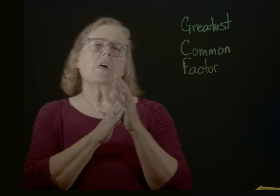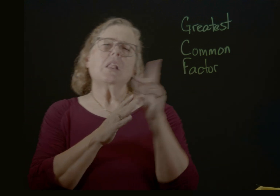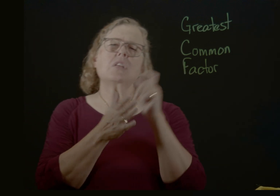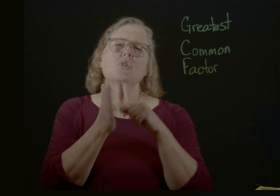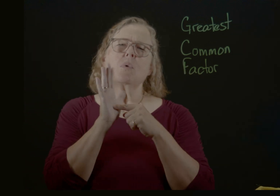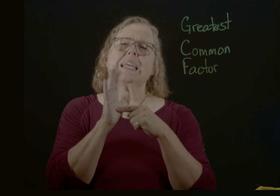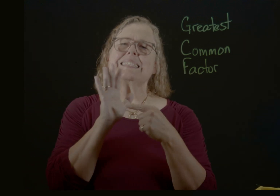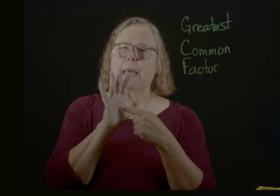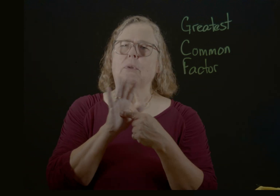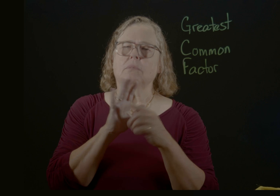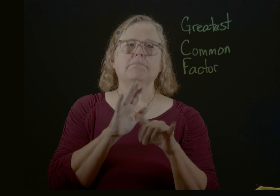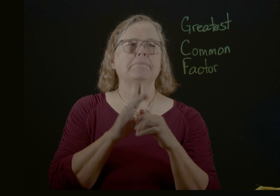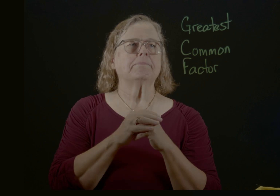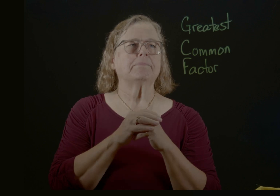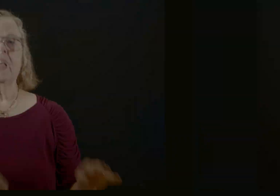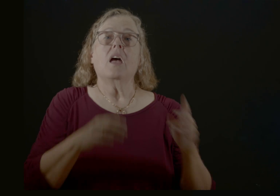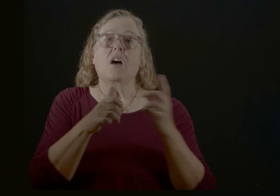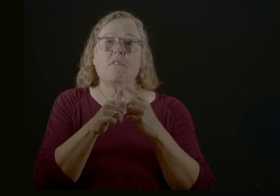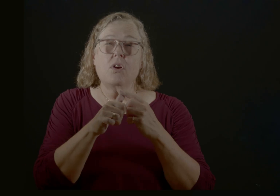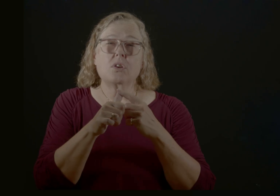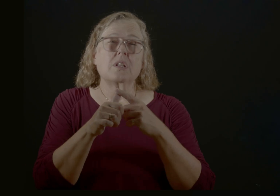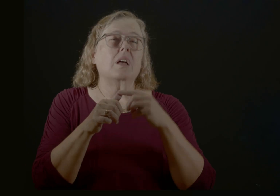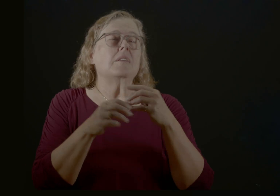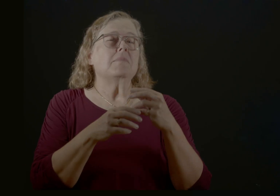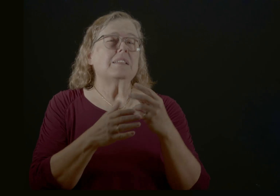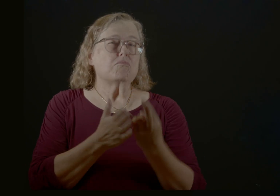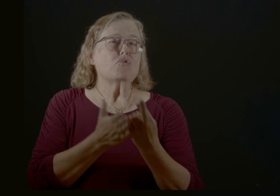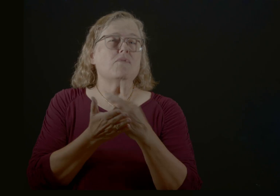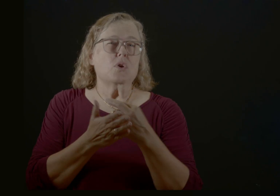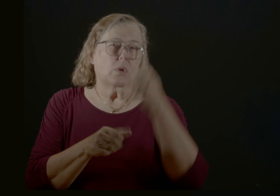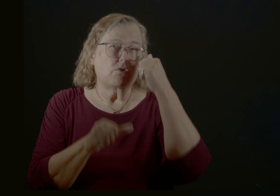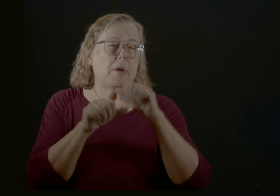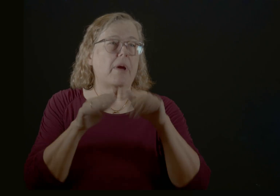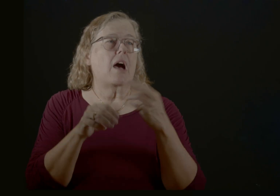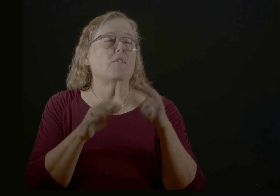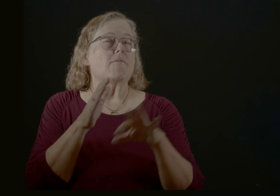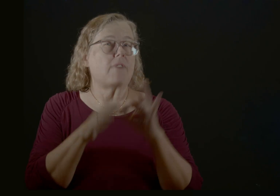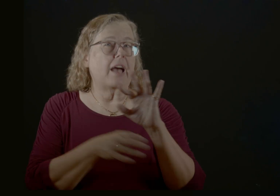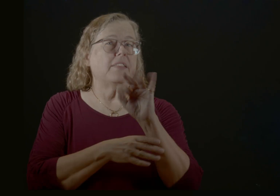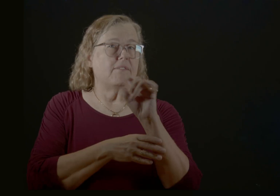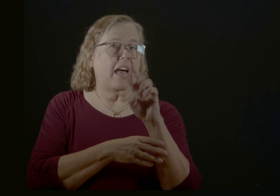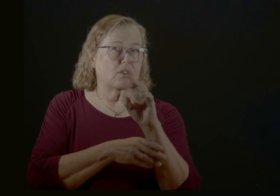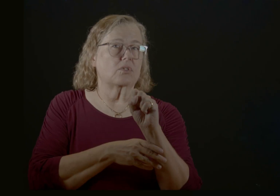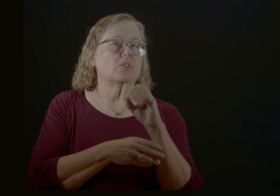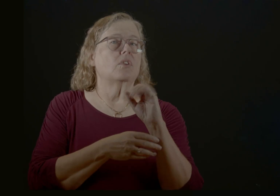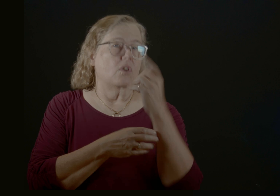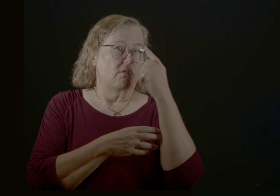Okay, so let's look at an example here. First, do you remember how to find factors